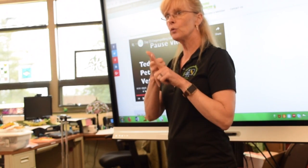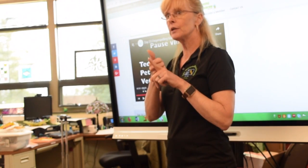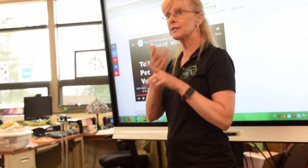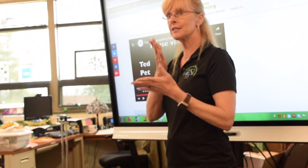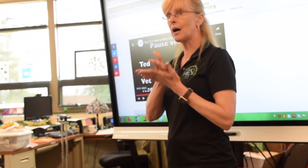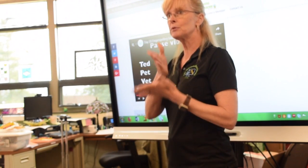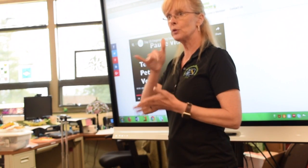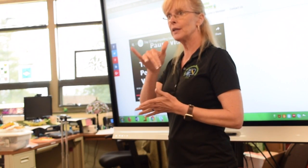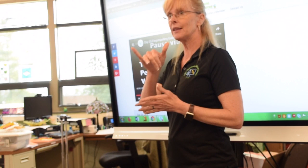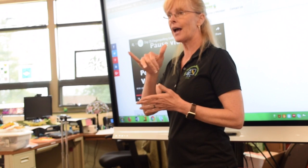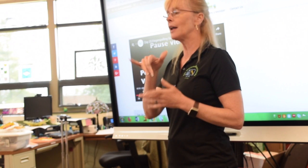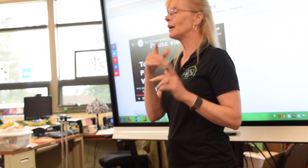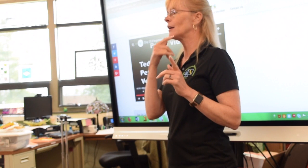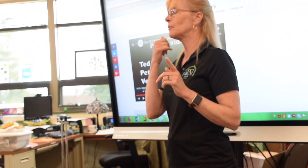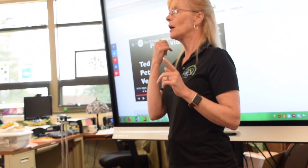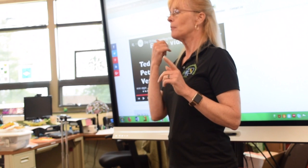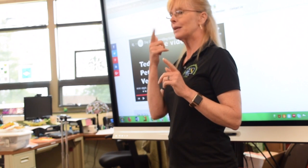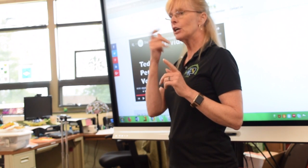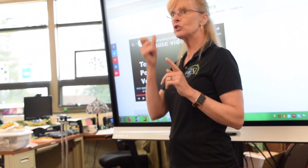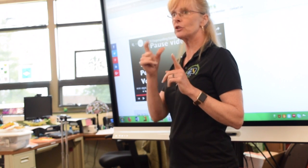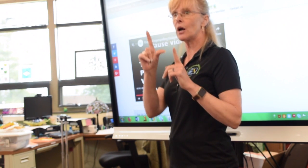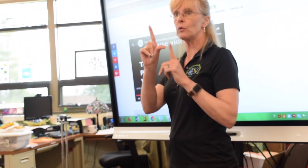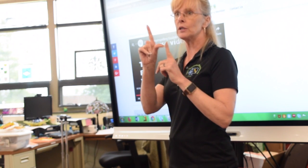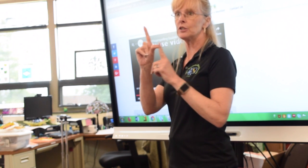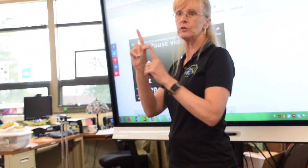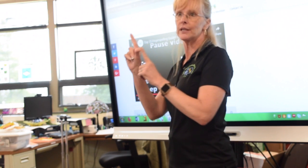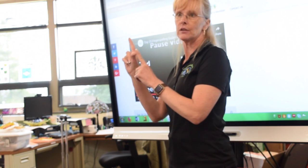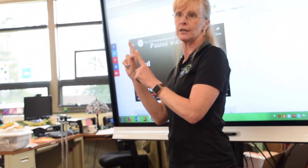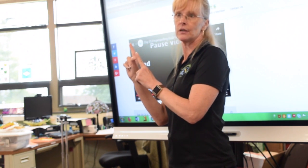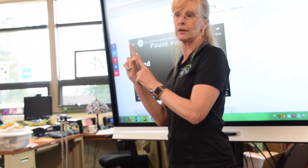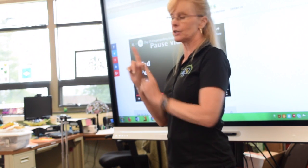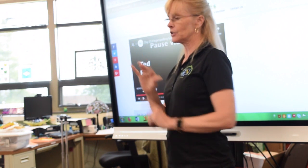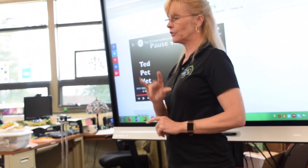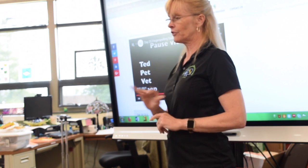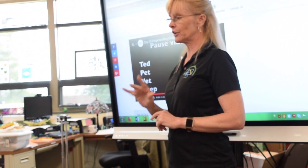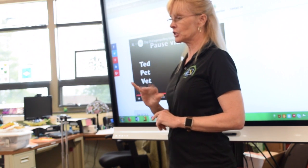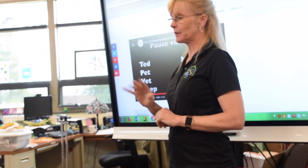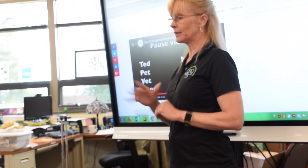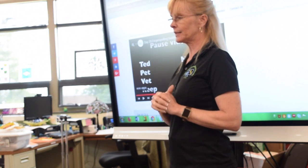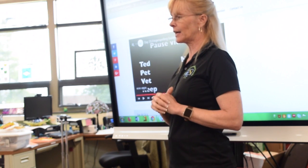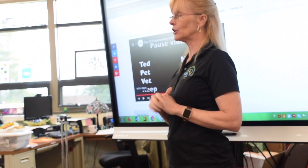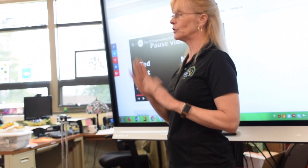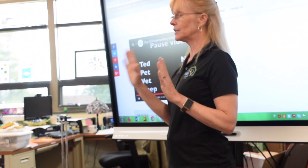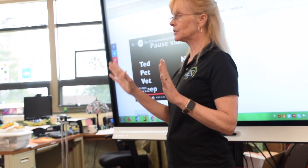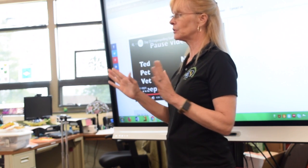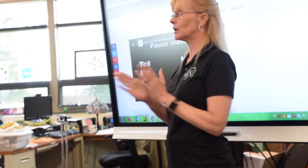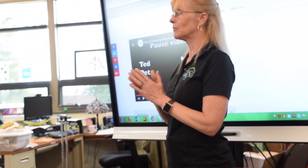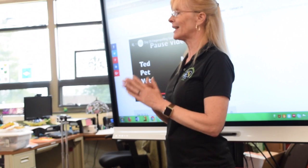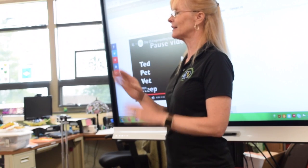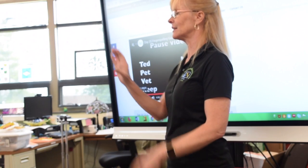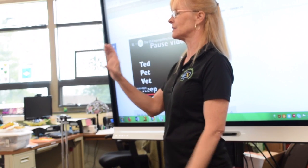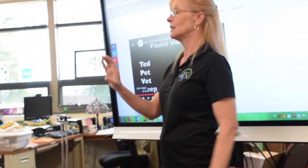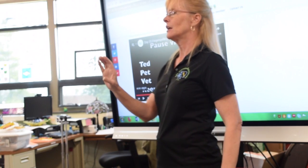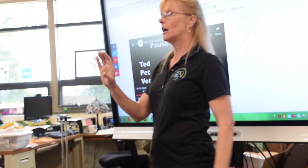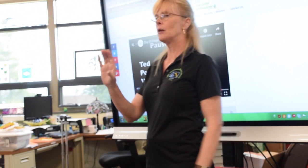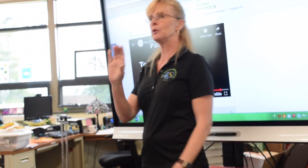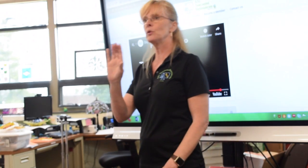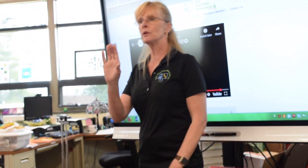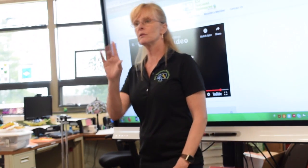want to stop doing that because you're not wanting to do letter. Because if you're finger spelling like that, you need to, like this. You would, show